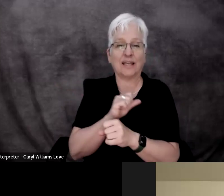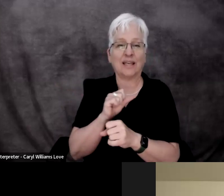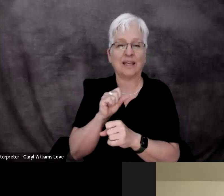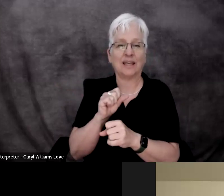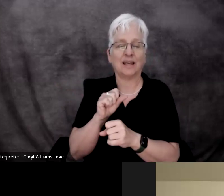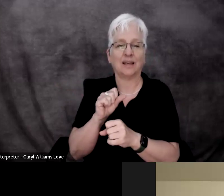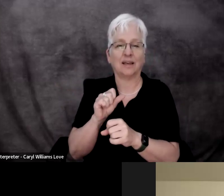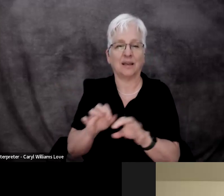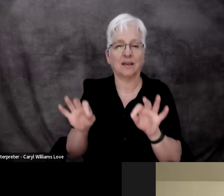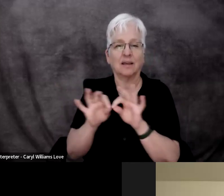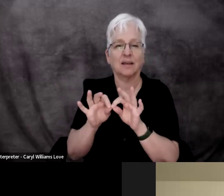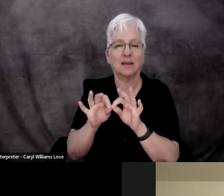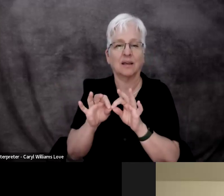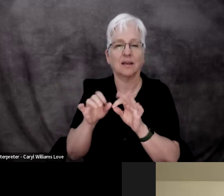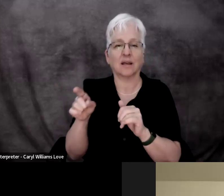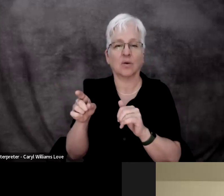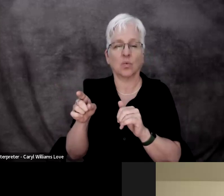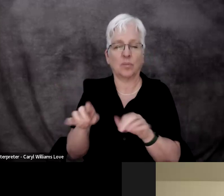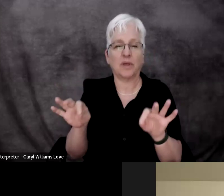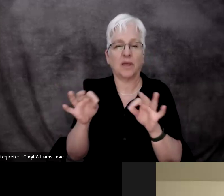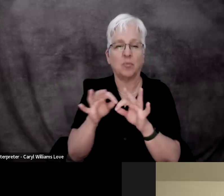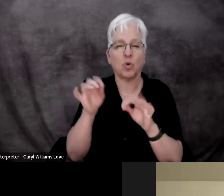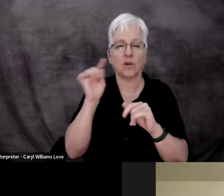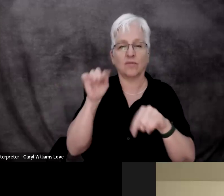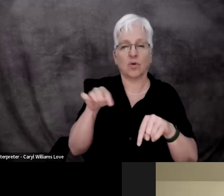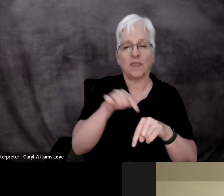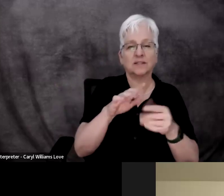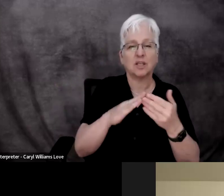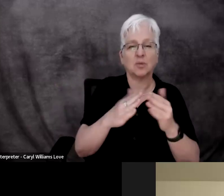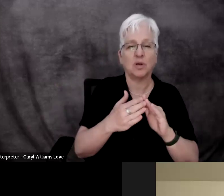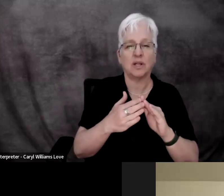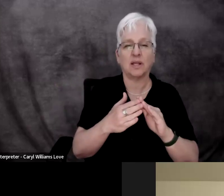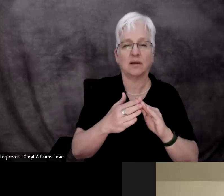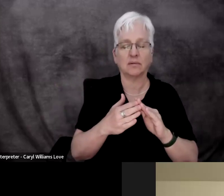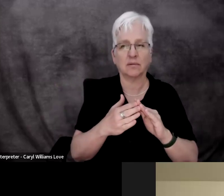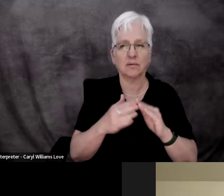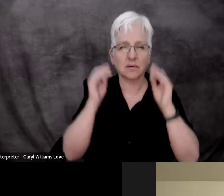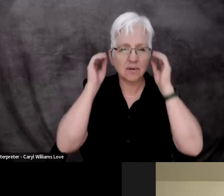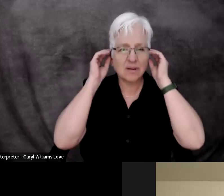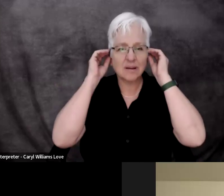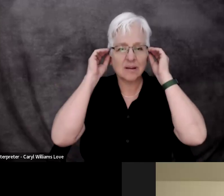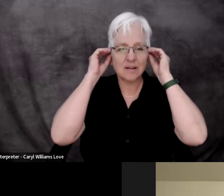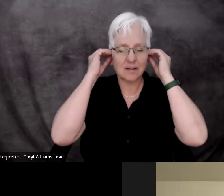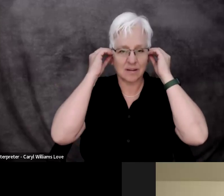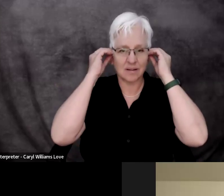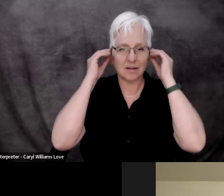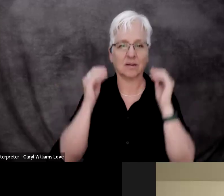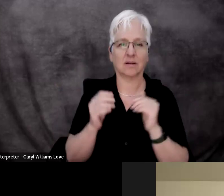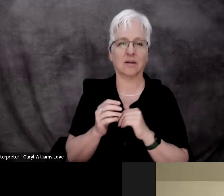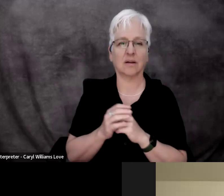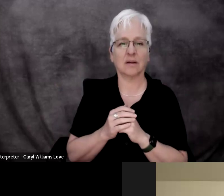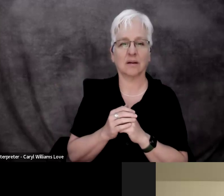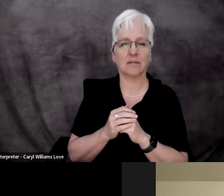of therapy with this community. I've lost my entire autism care team with a health insurance change, and it's